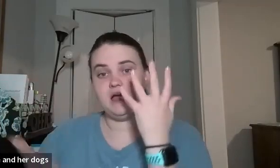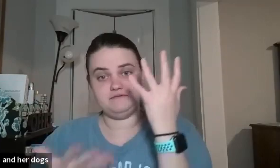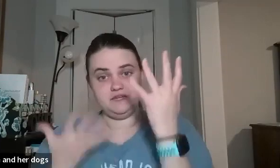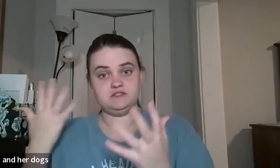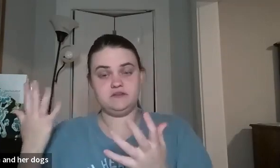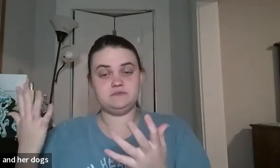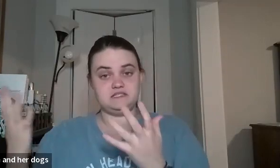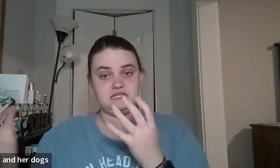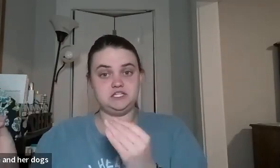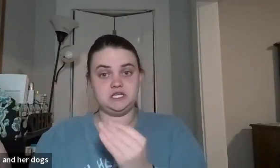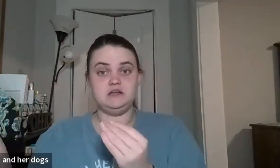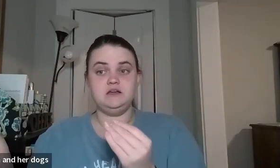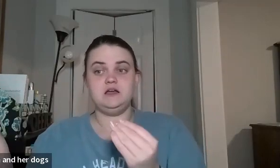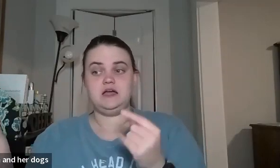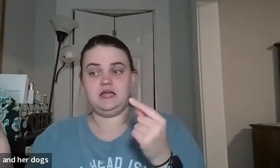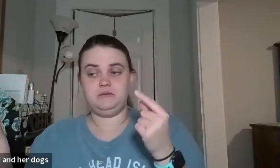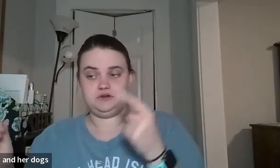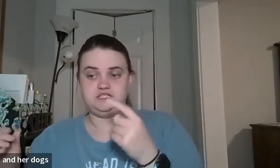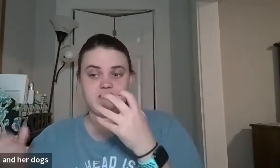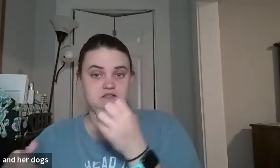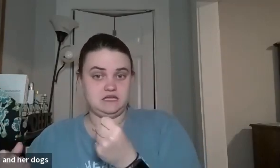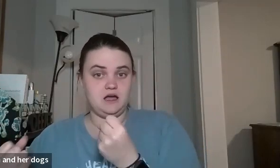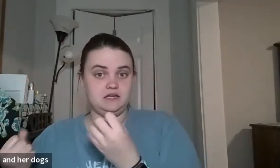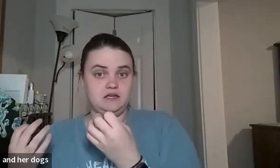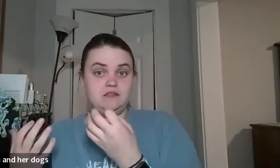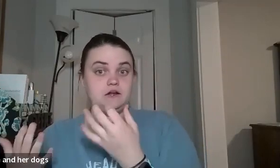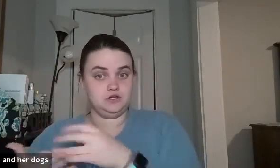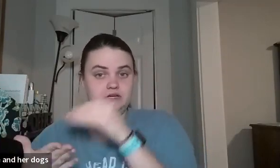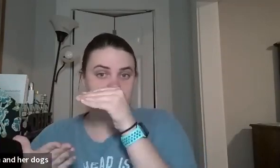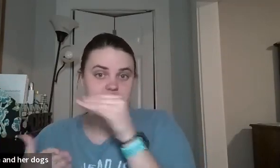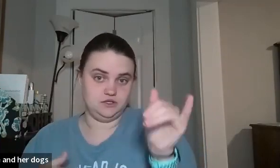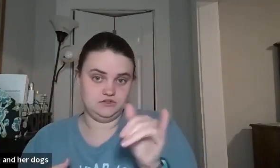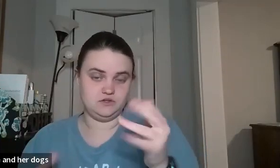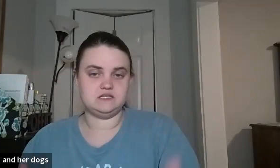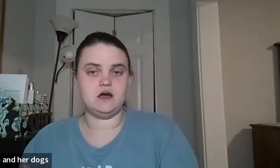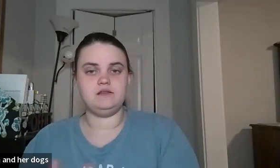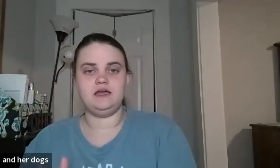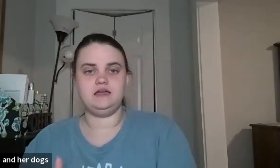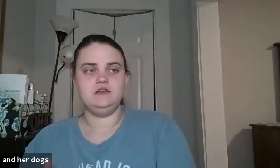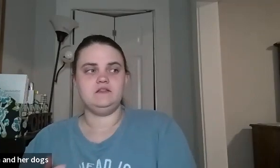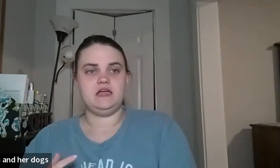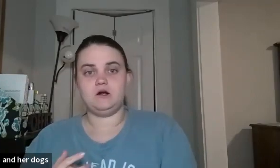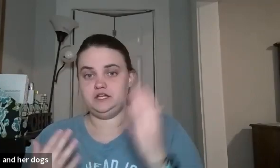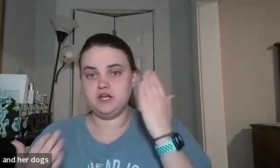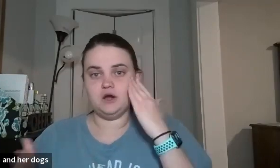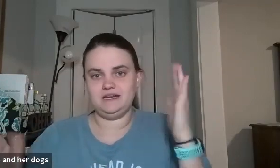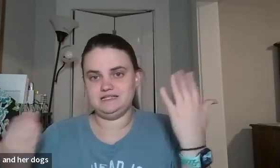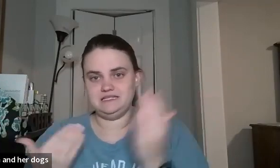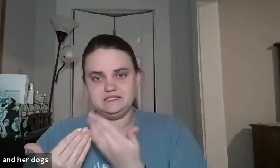have videos of him teaching a person sign and they're learning it too. So it's not like they already know it and it's easy